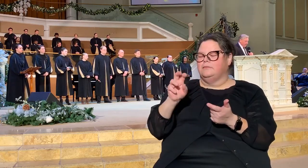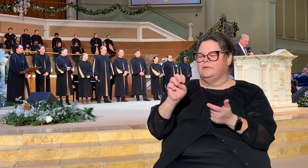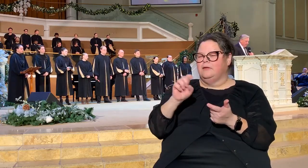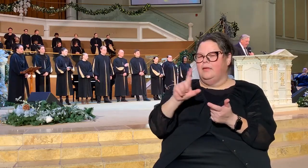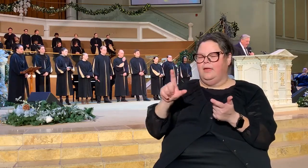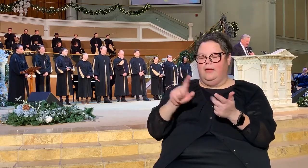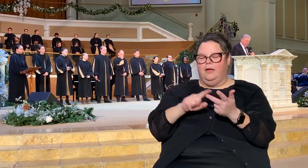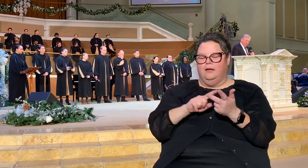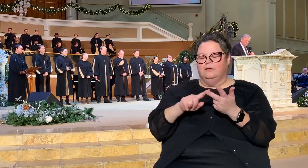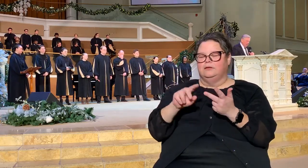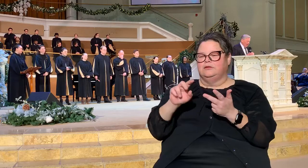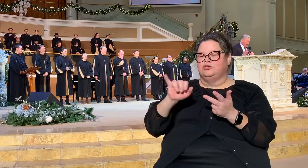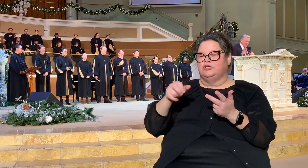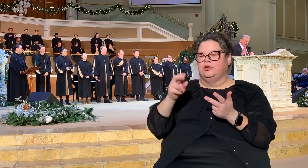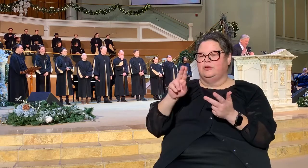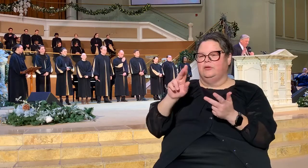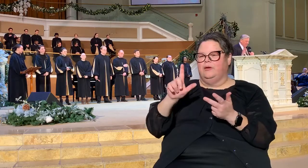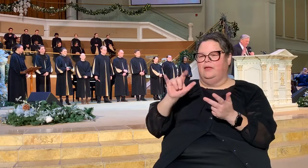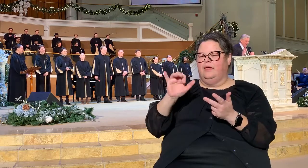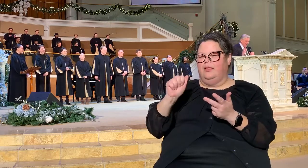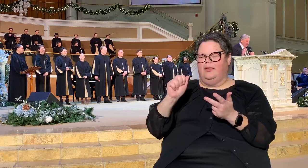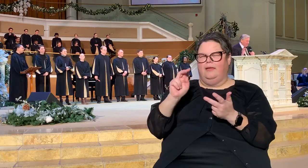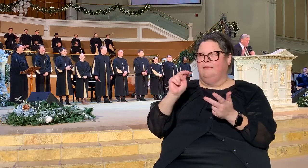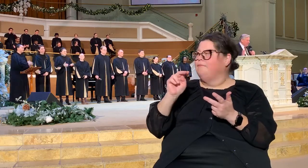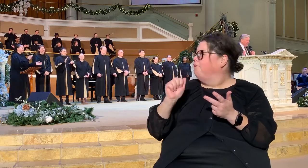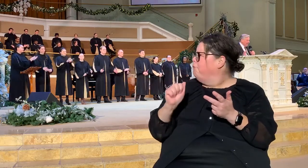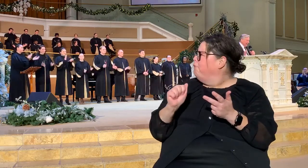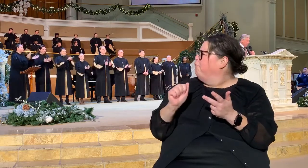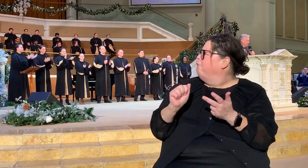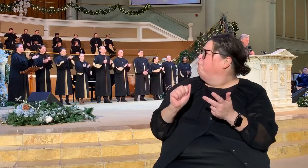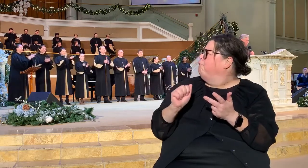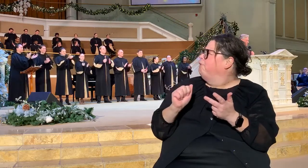Emery, Daniel Aston. We ought to just give them